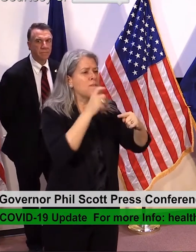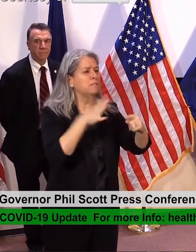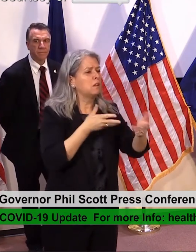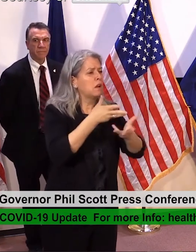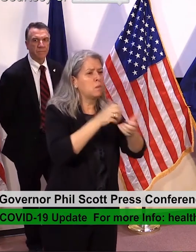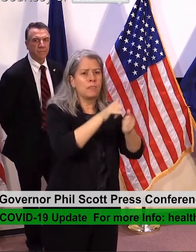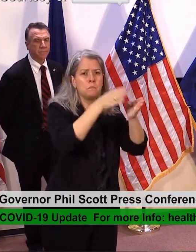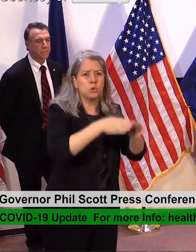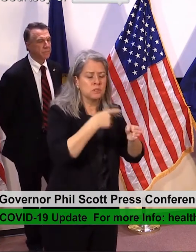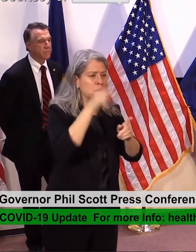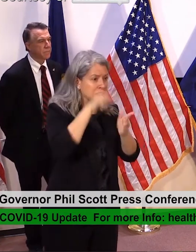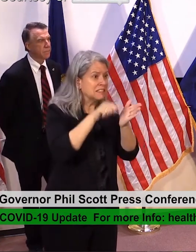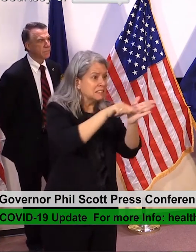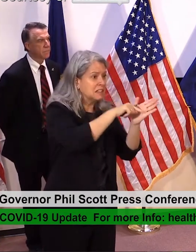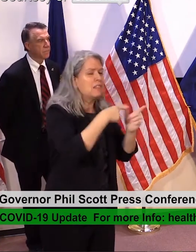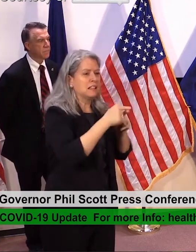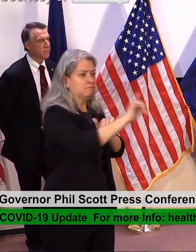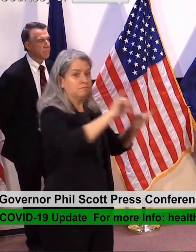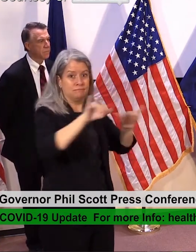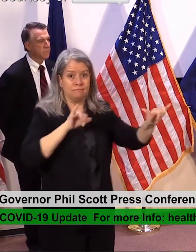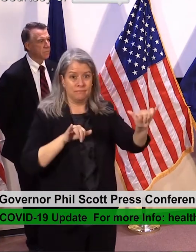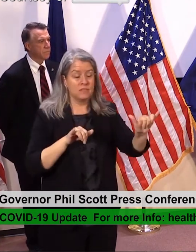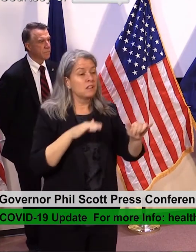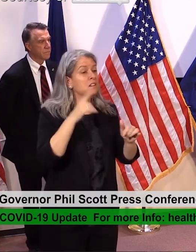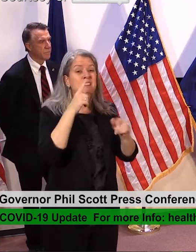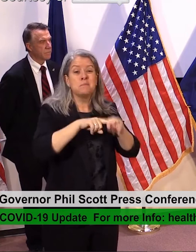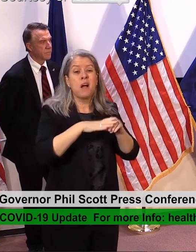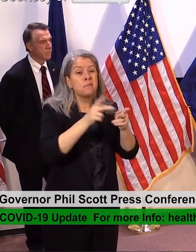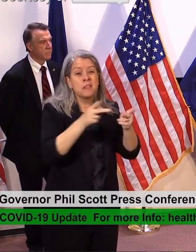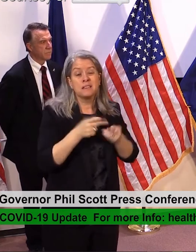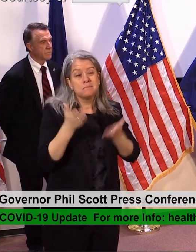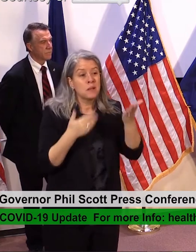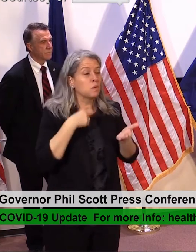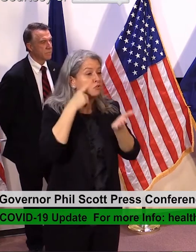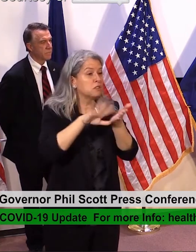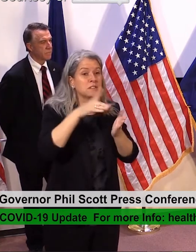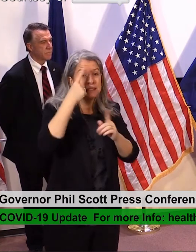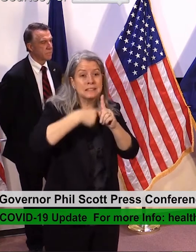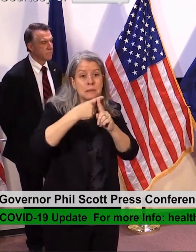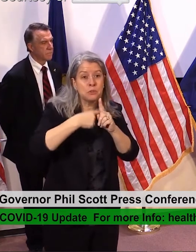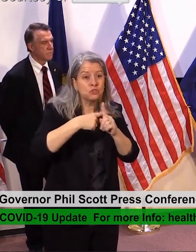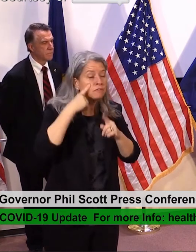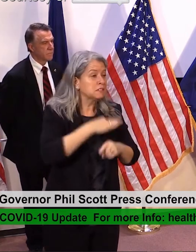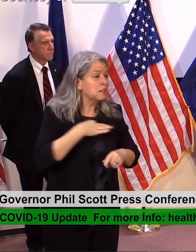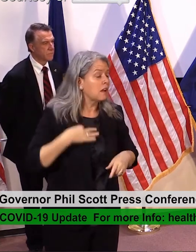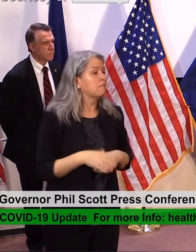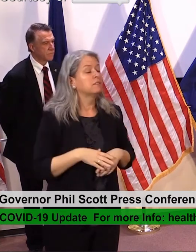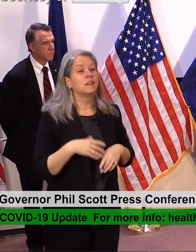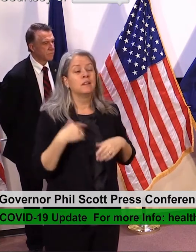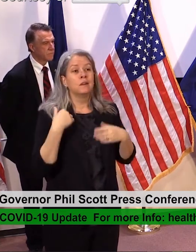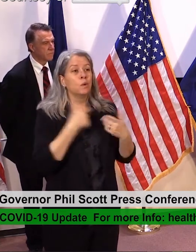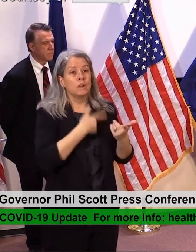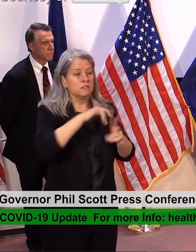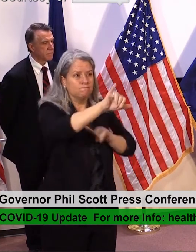spread. That may mean testing everyone, checking temperatures of staff, changing how the facility is